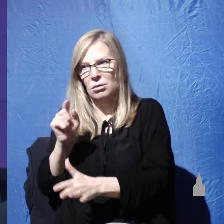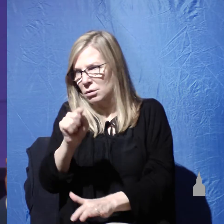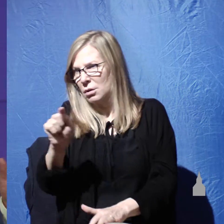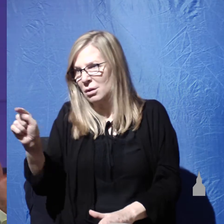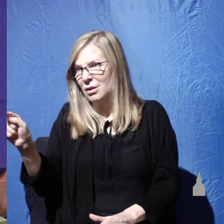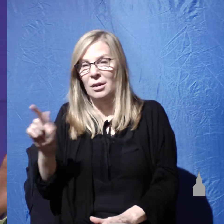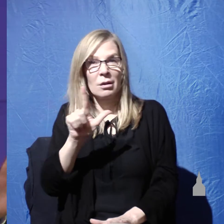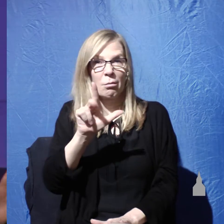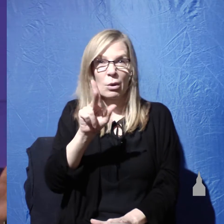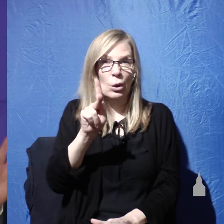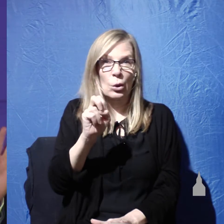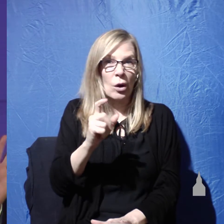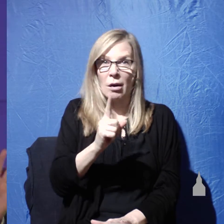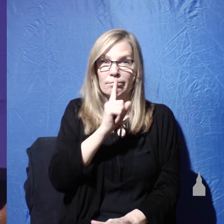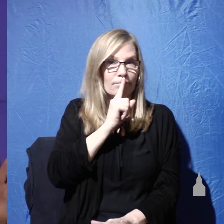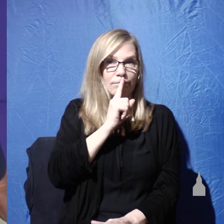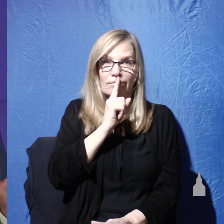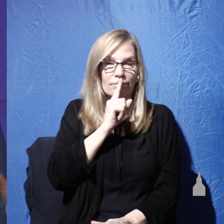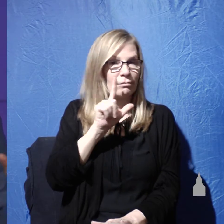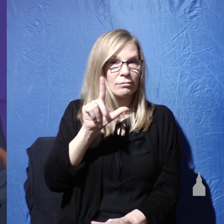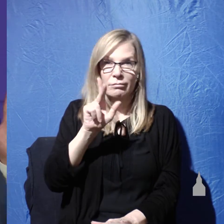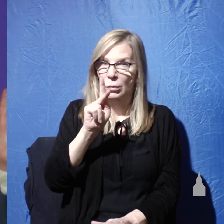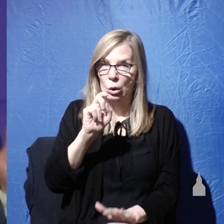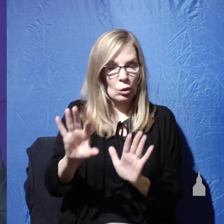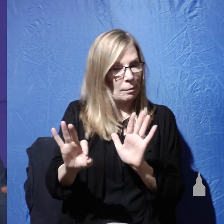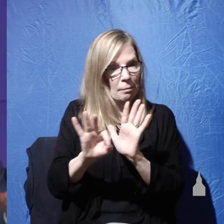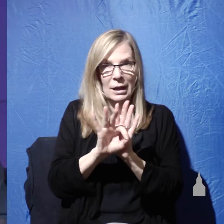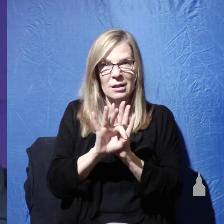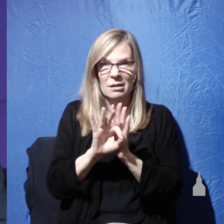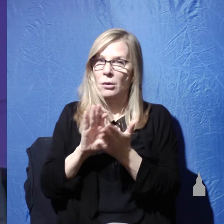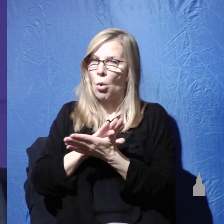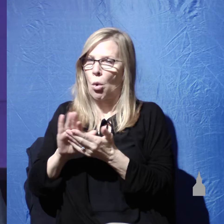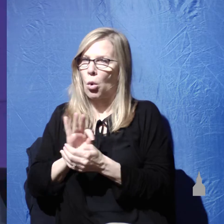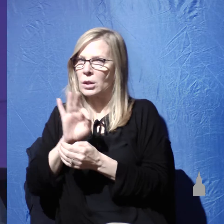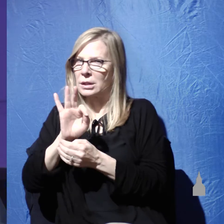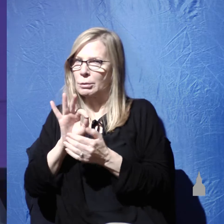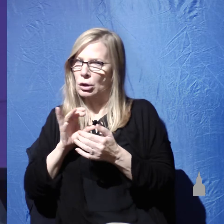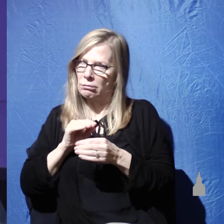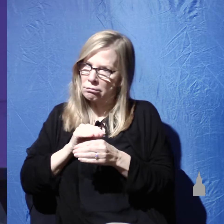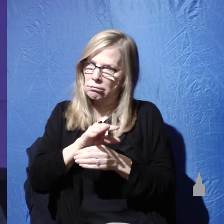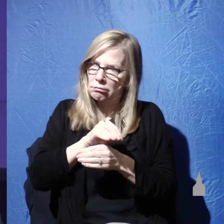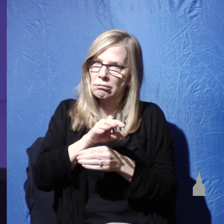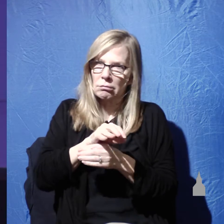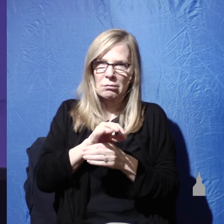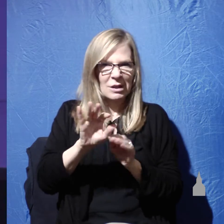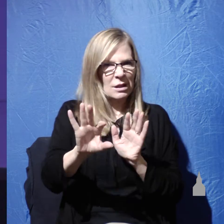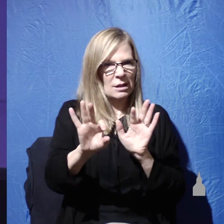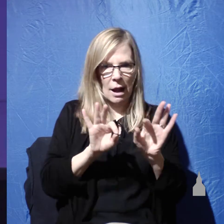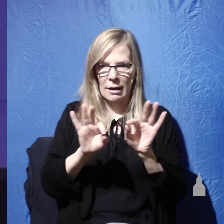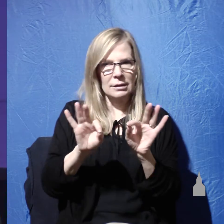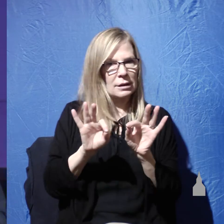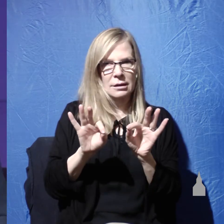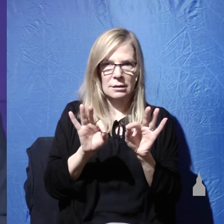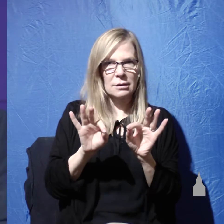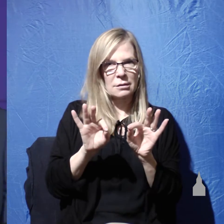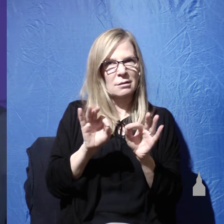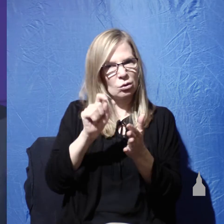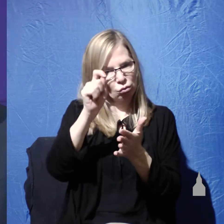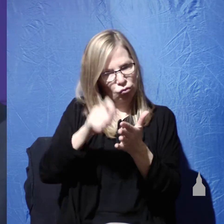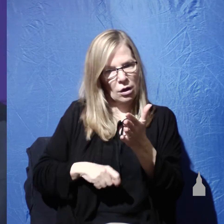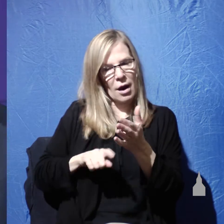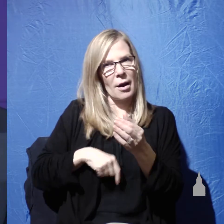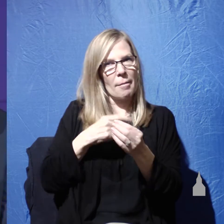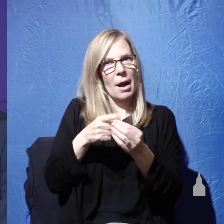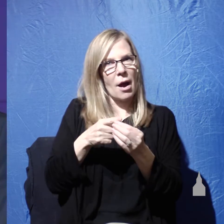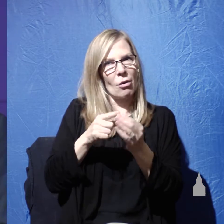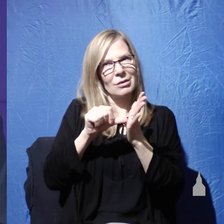mentions. Instead, he's very selective. As the Holy Spirit guided him, he's very selective in the material that he's chosen to write